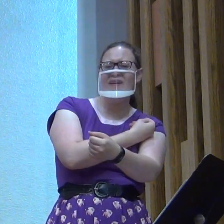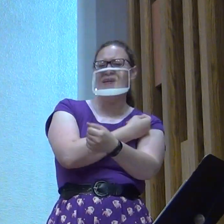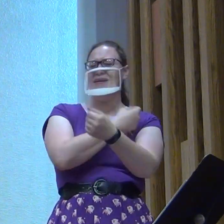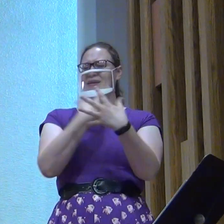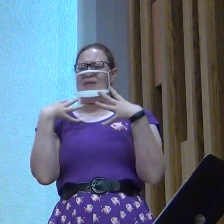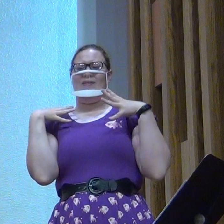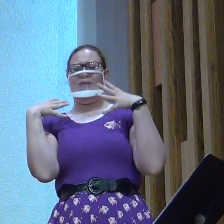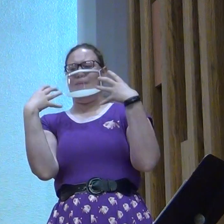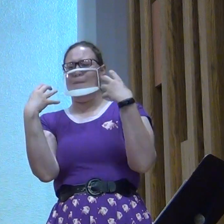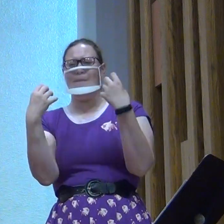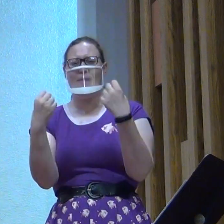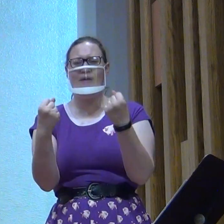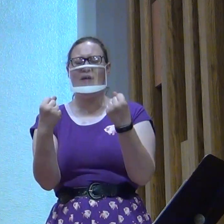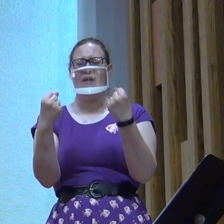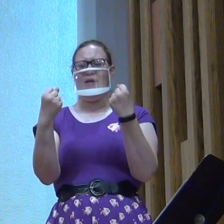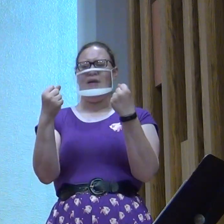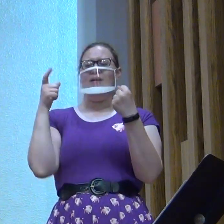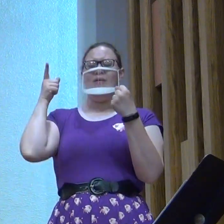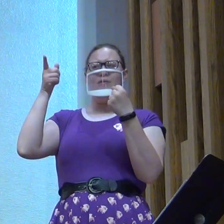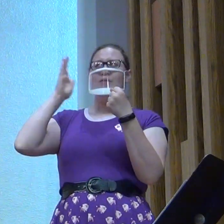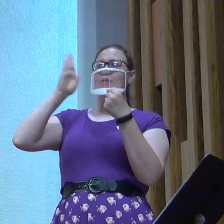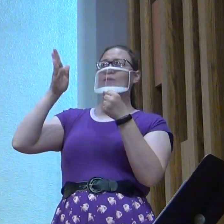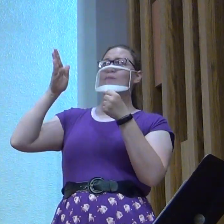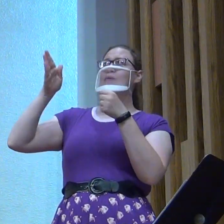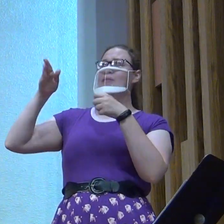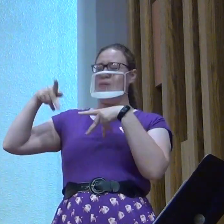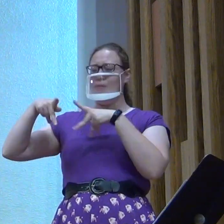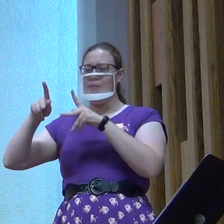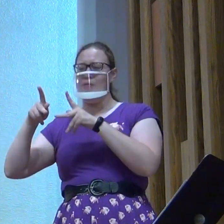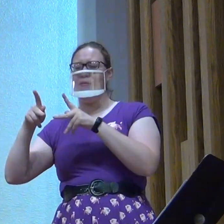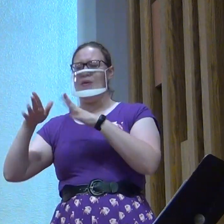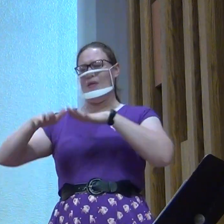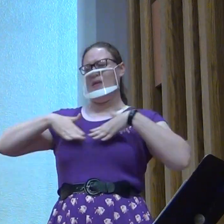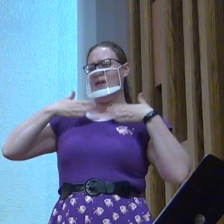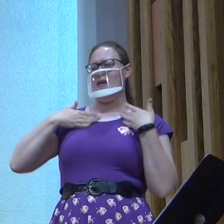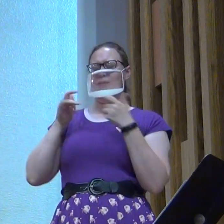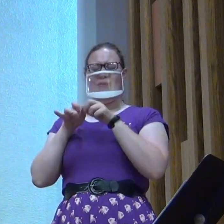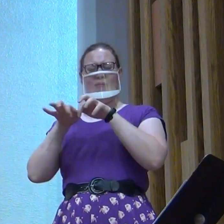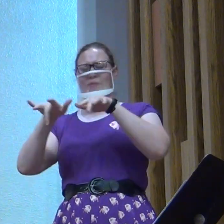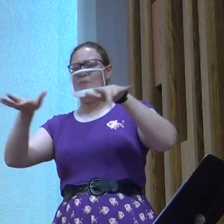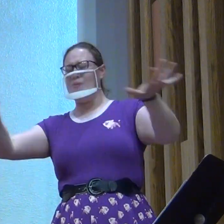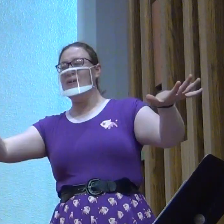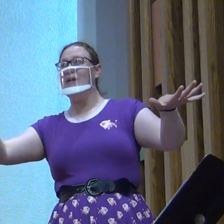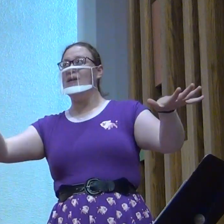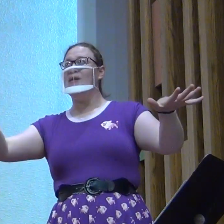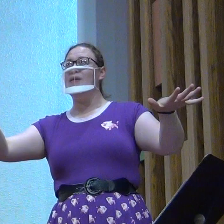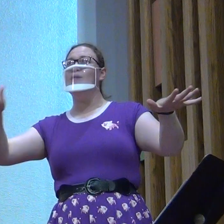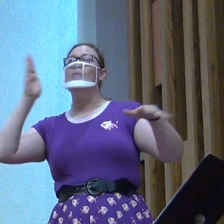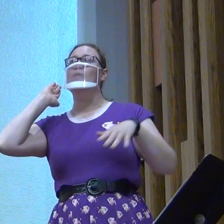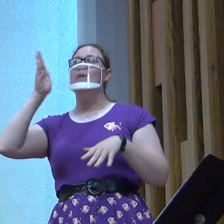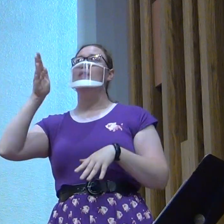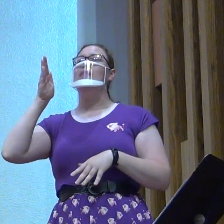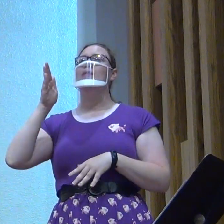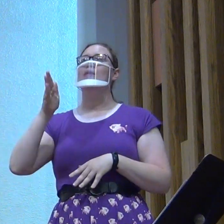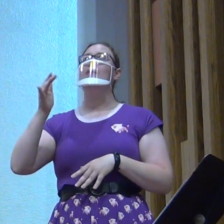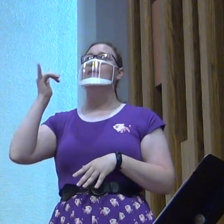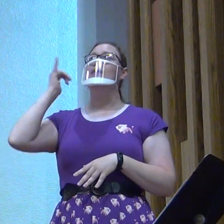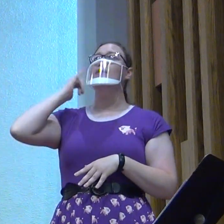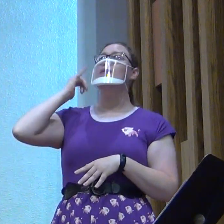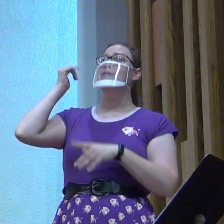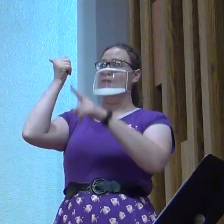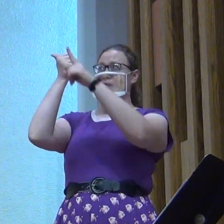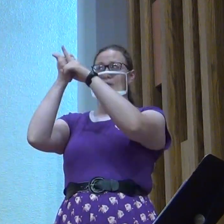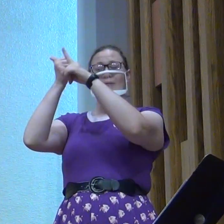You will bring prosperity when those things are your